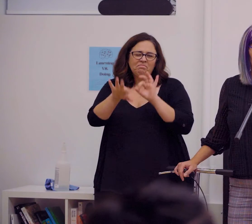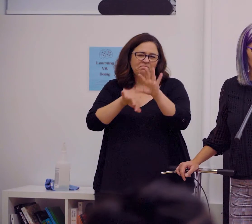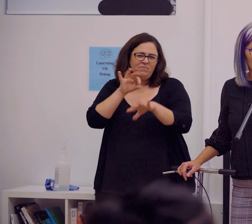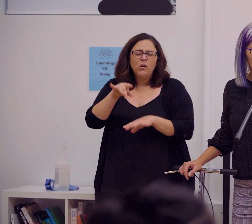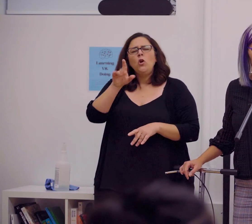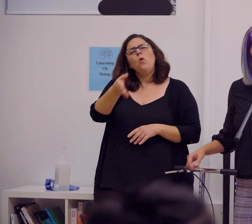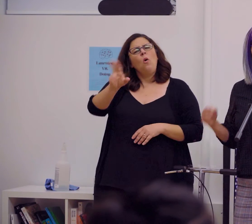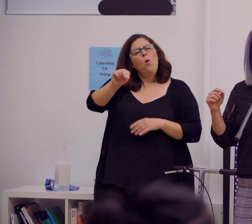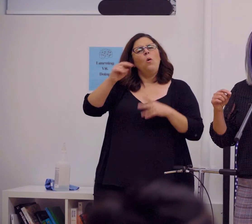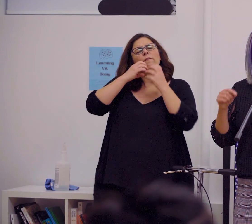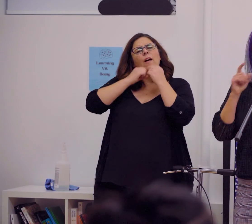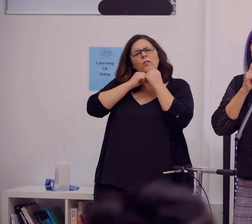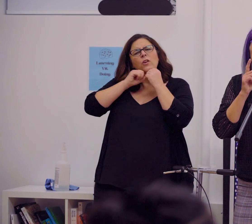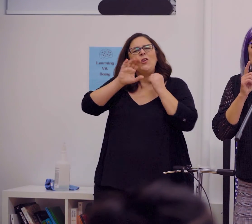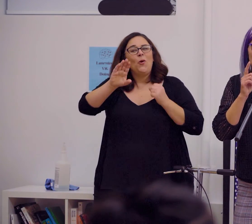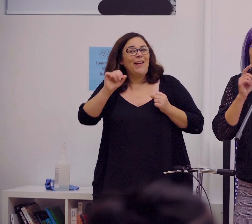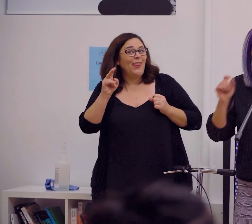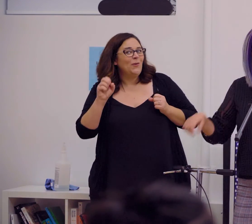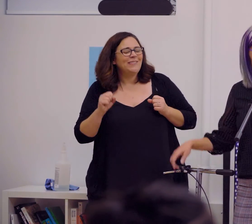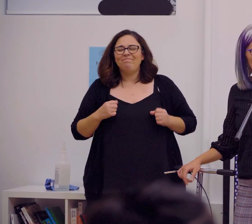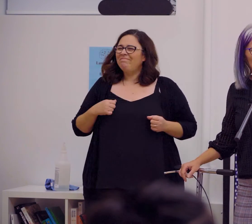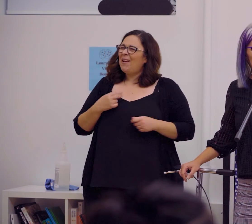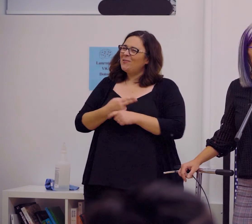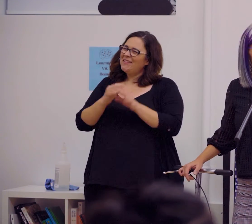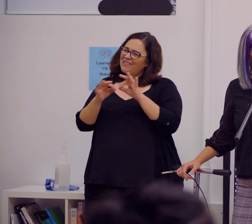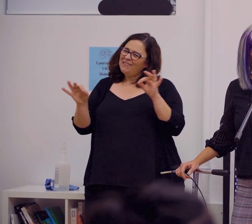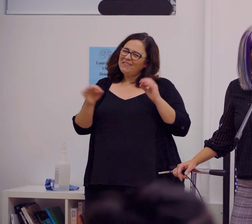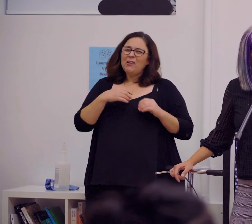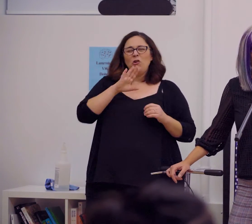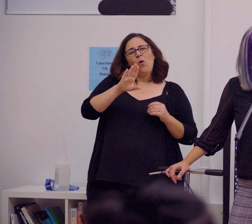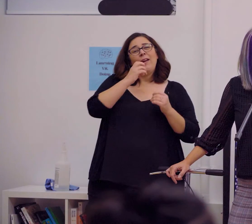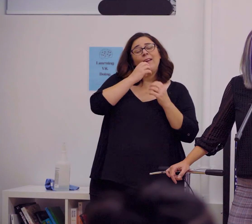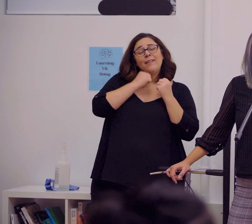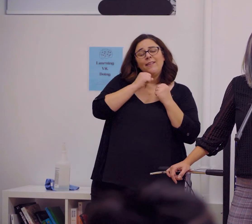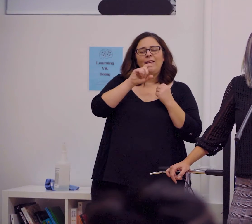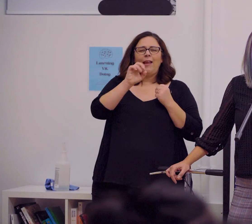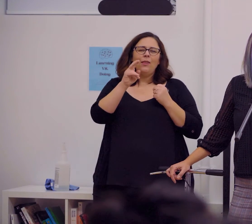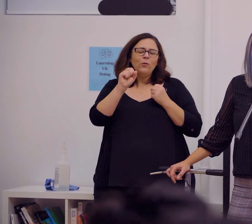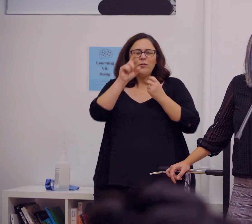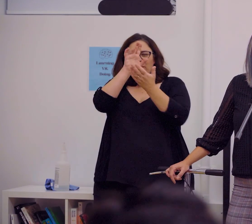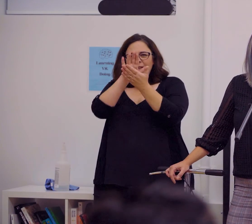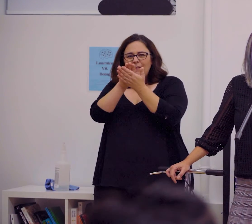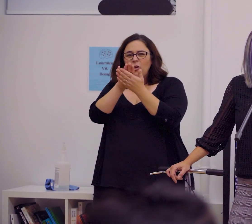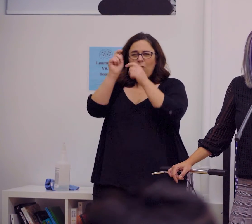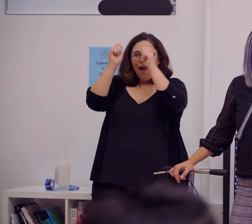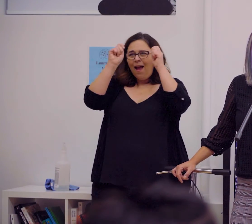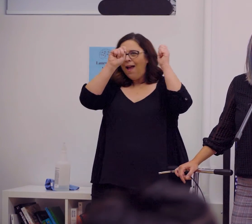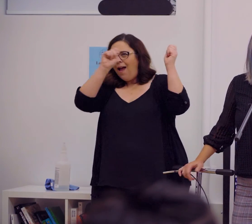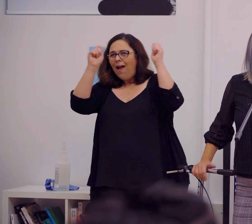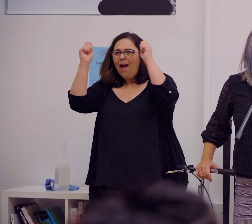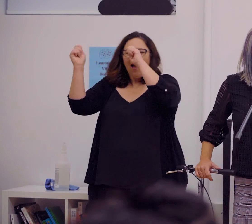personal values, your ethos, there's me using it in a sentence, your beliefs, the many hats that you wear,